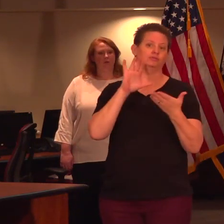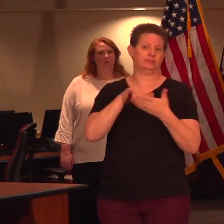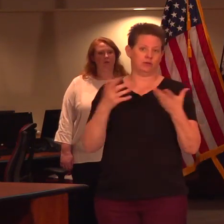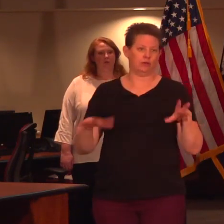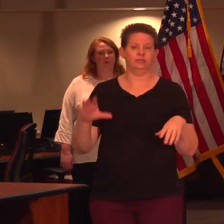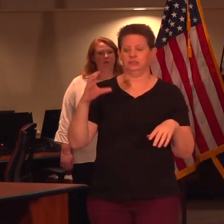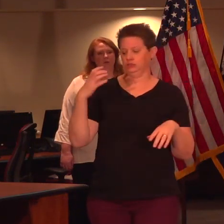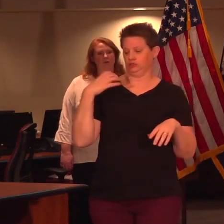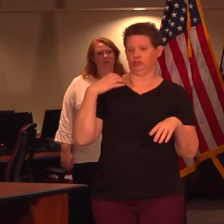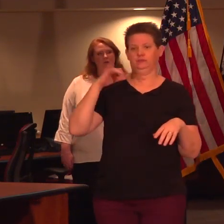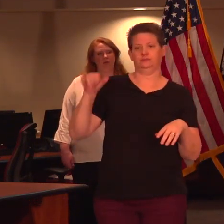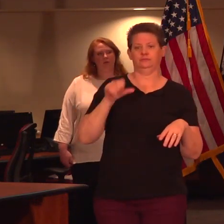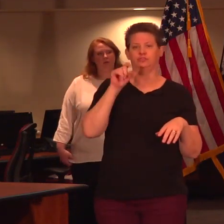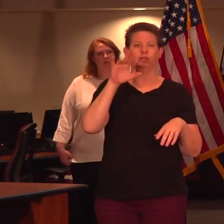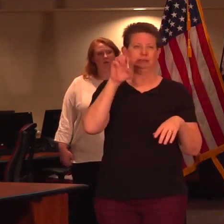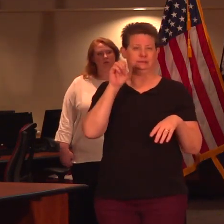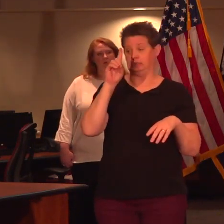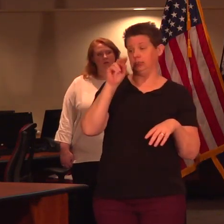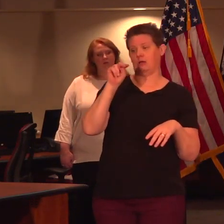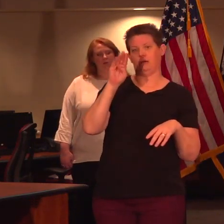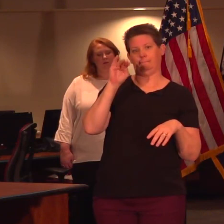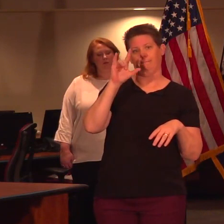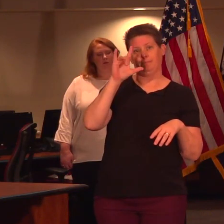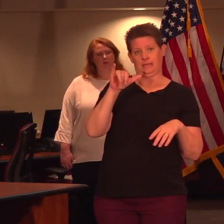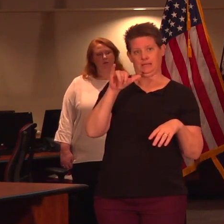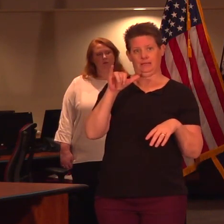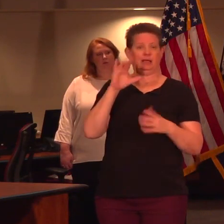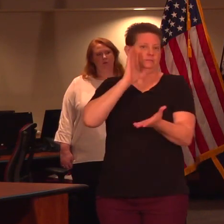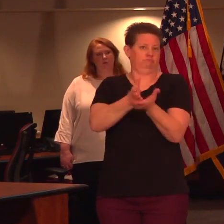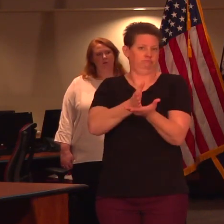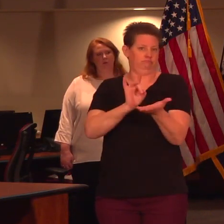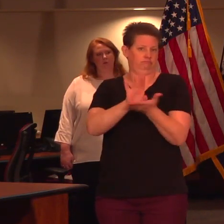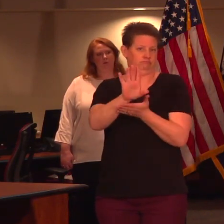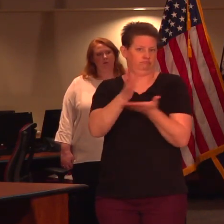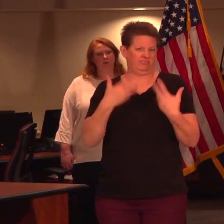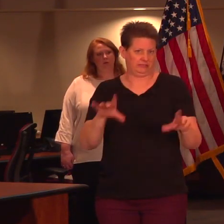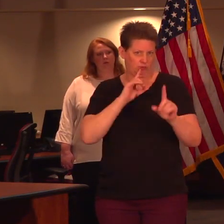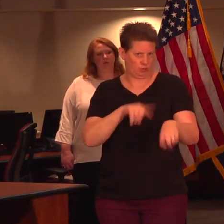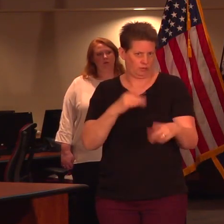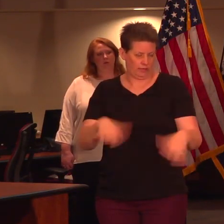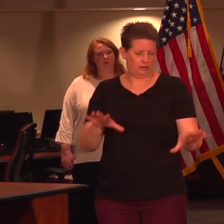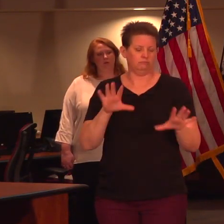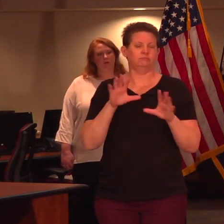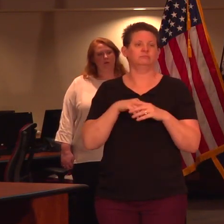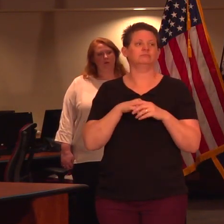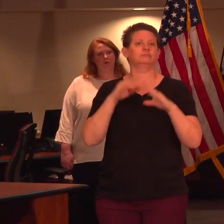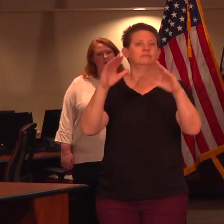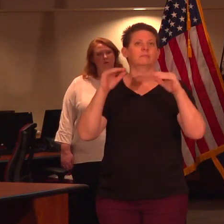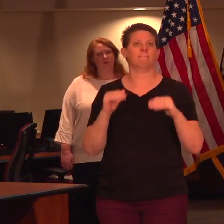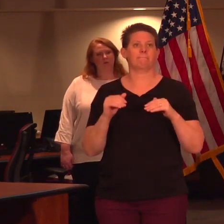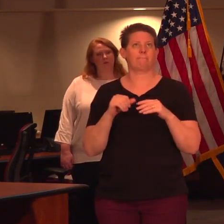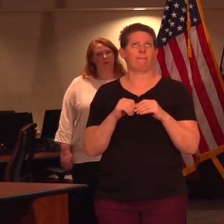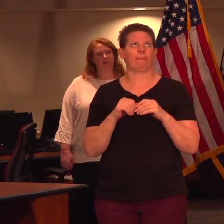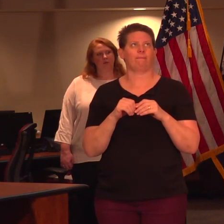Chief Justice, Don Beatty, of course, has stopped evictions, has issued that order, has also cut down on